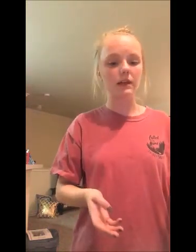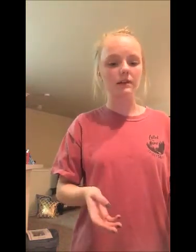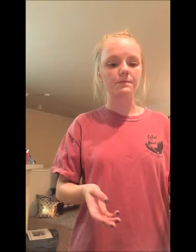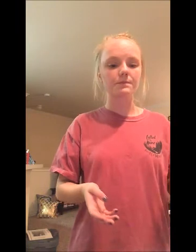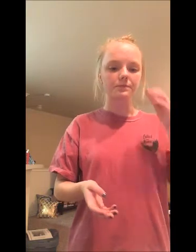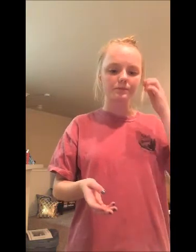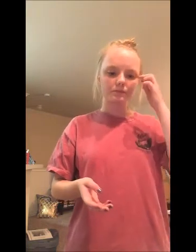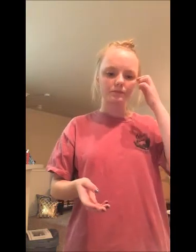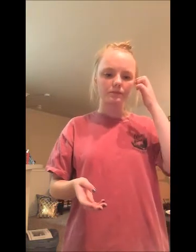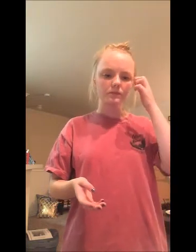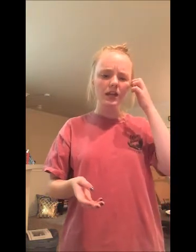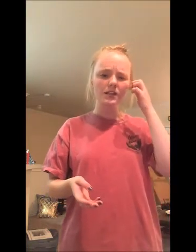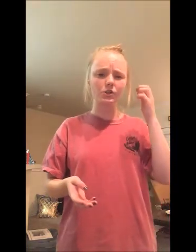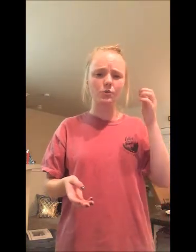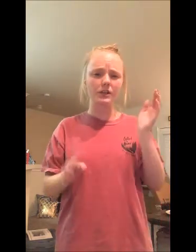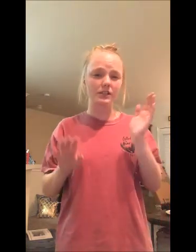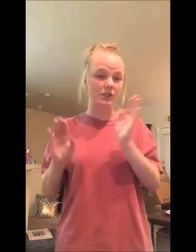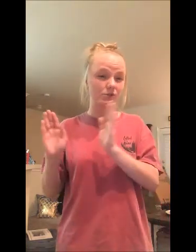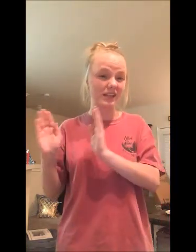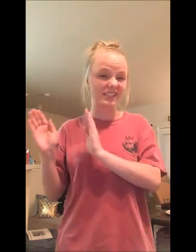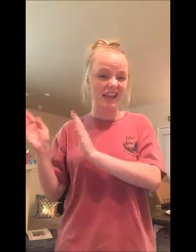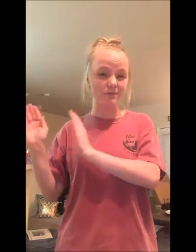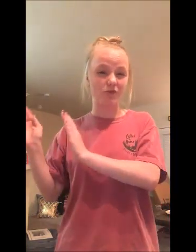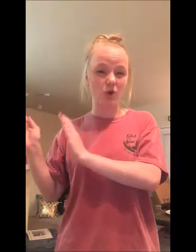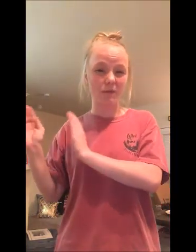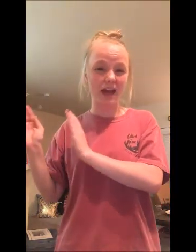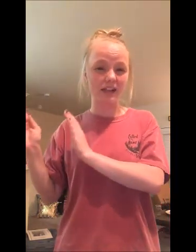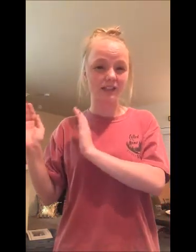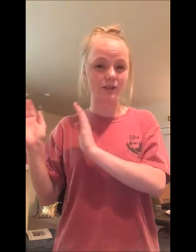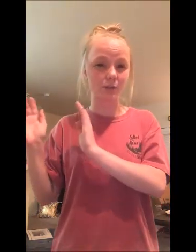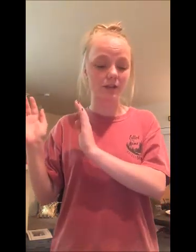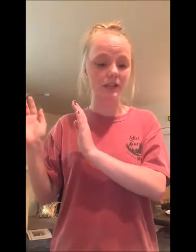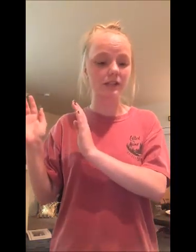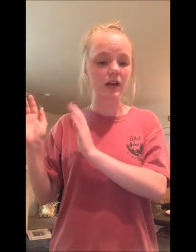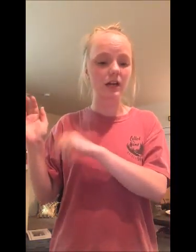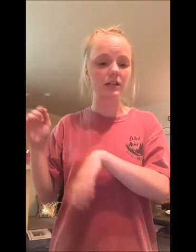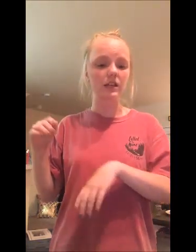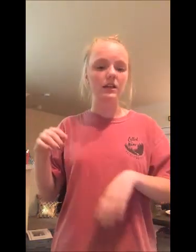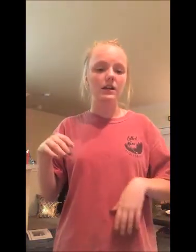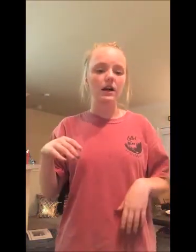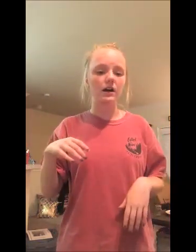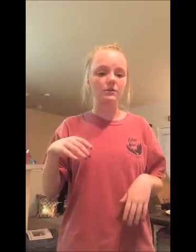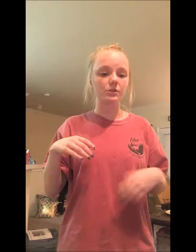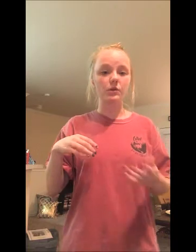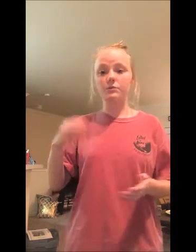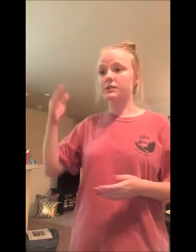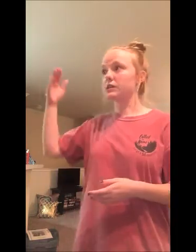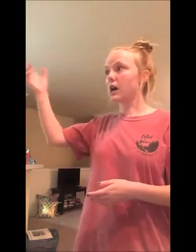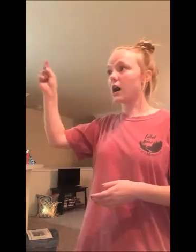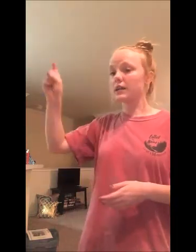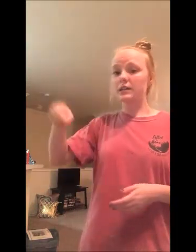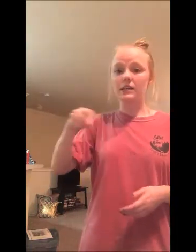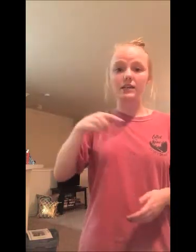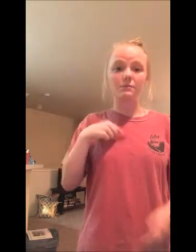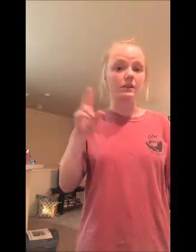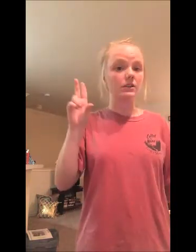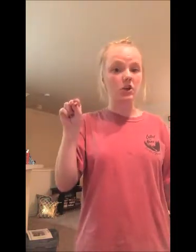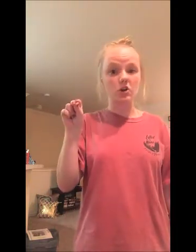me. And so we're going to use that same format as the previous line. So it was God need me?